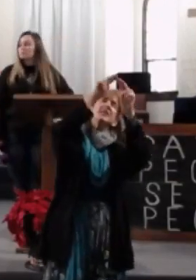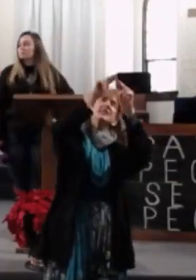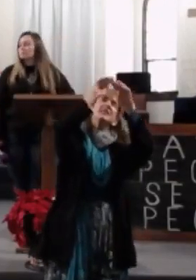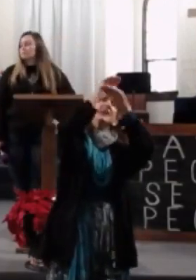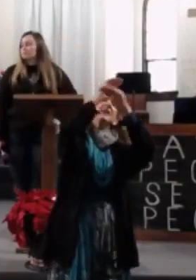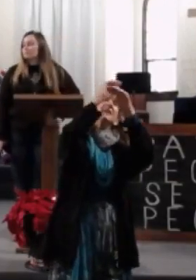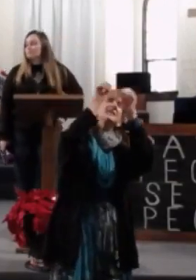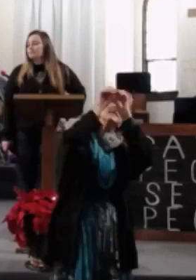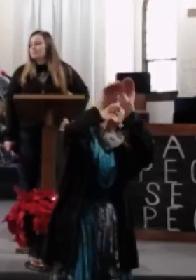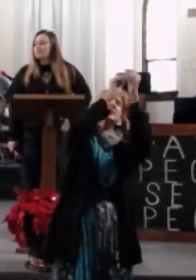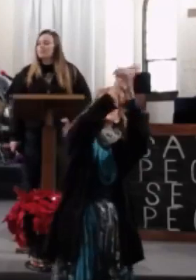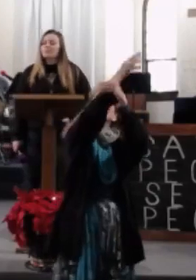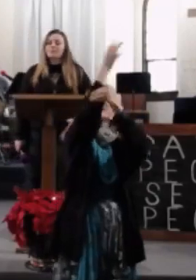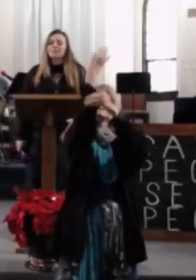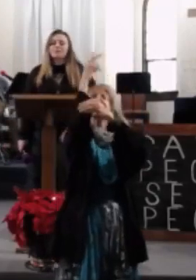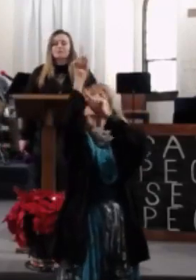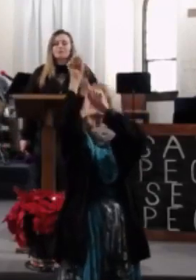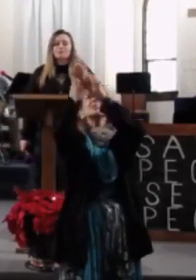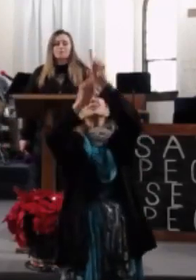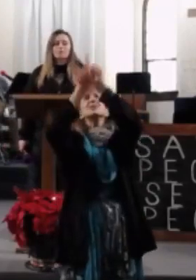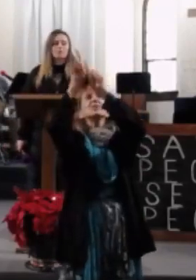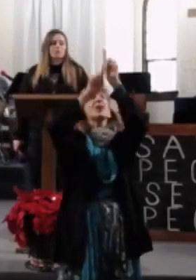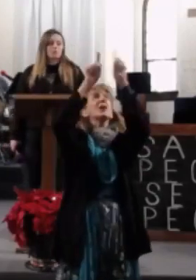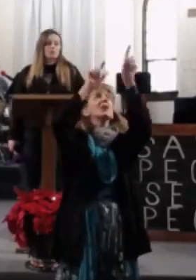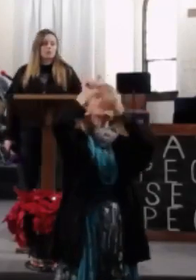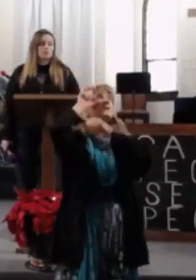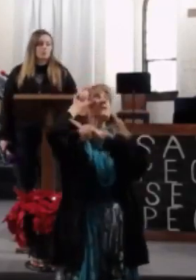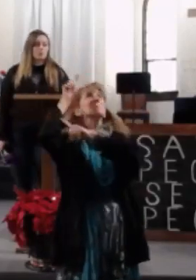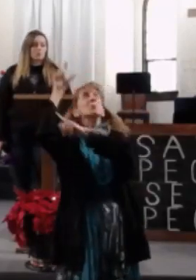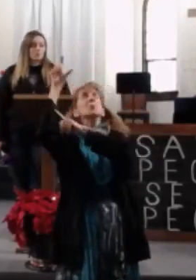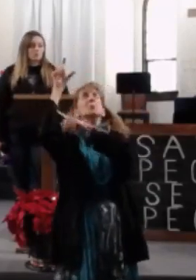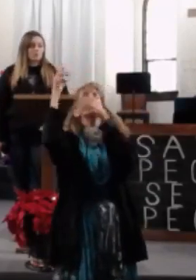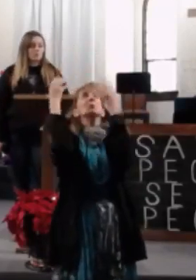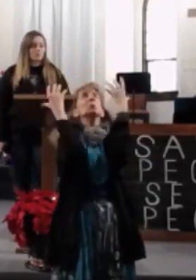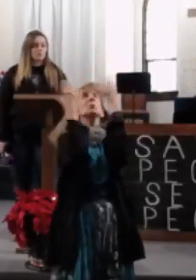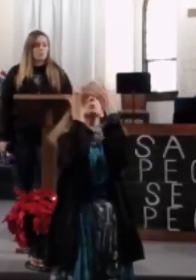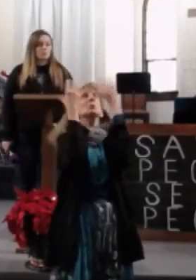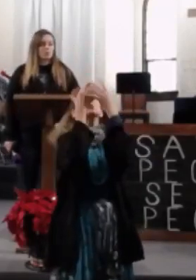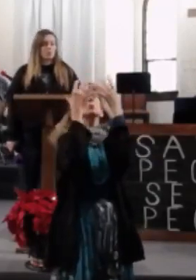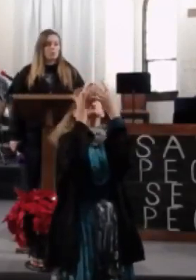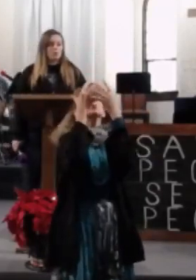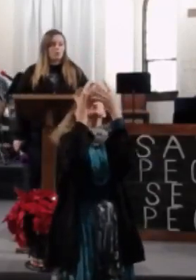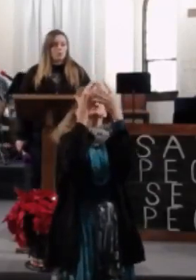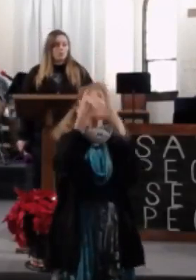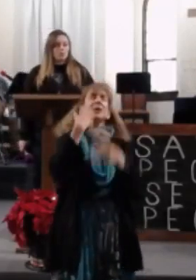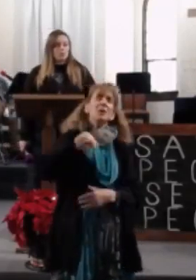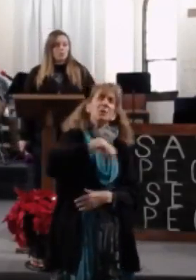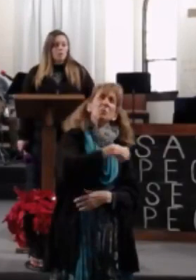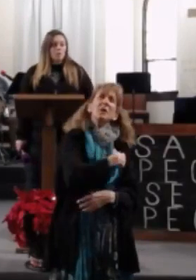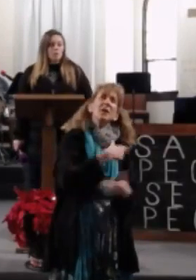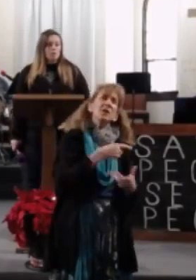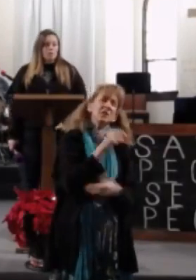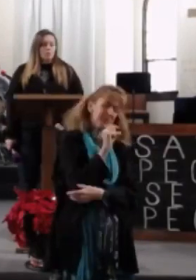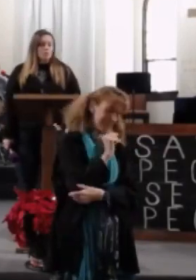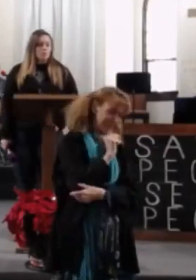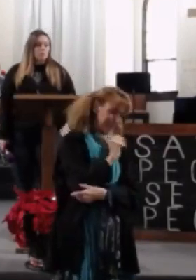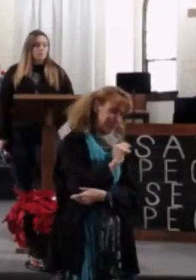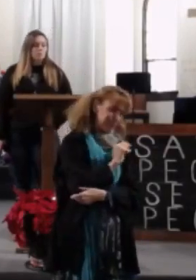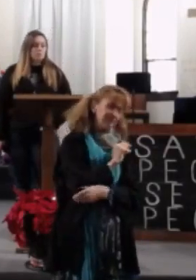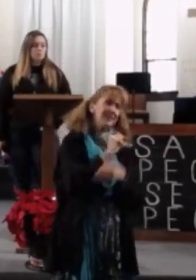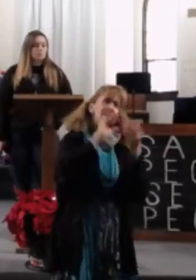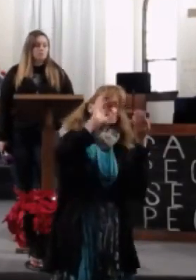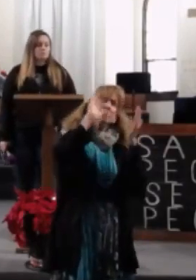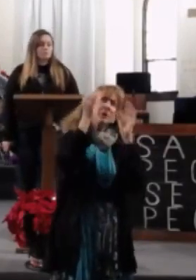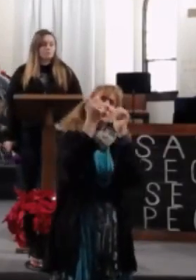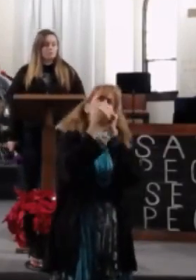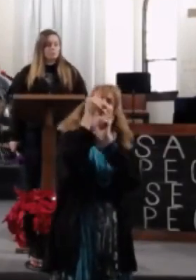the work of your fingers, the moon and the stars you set in place, what are mere mortals that you should think about them, human beings